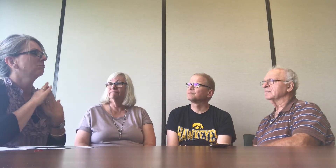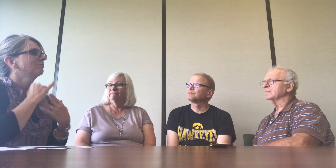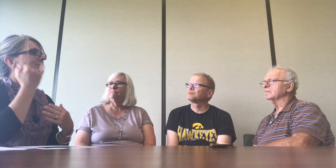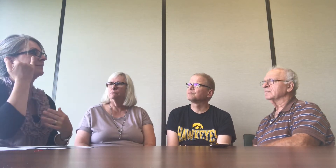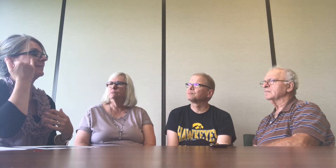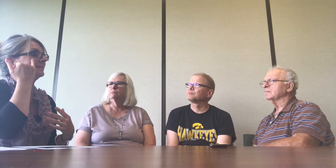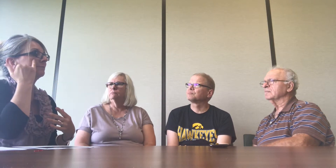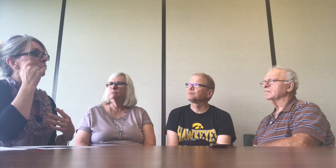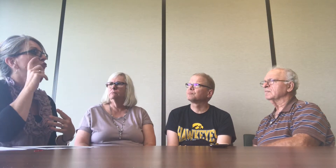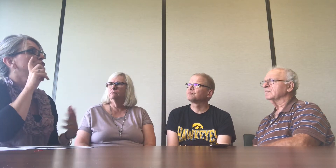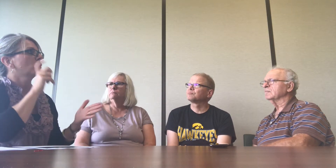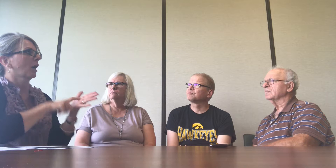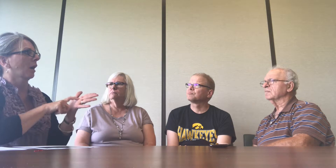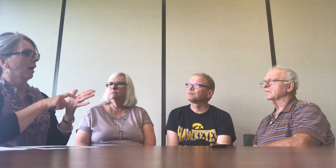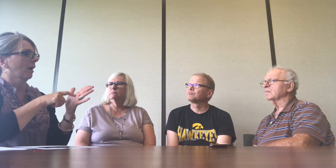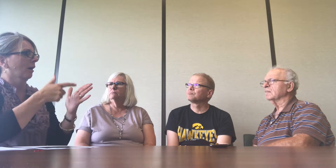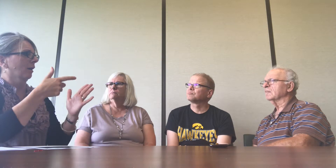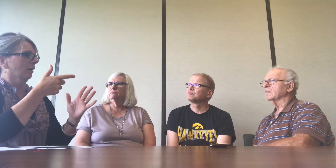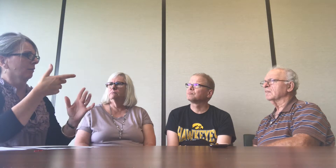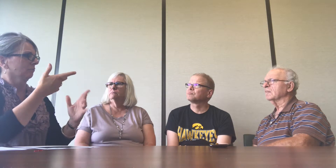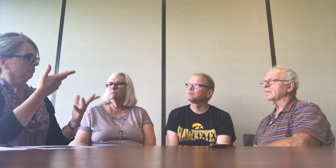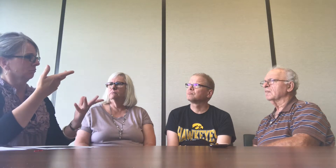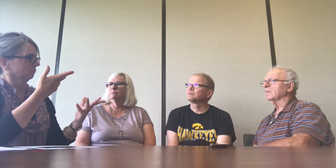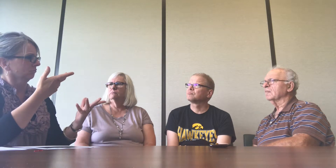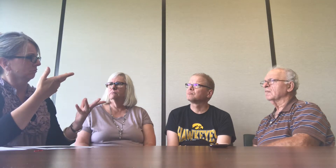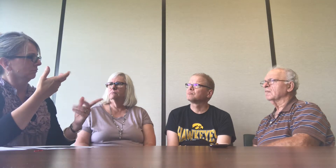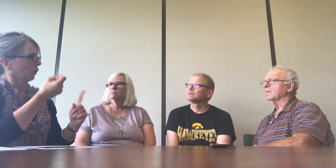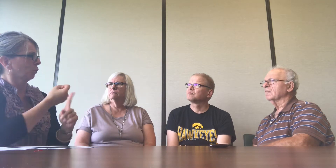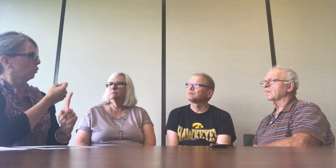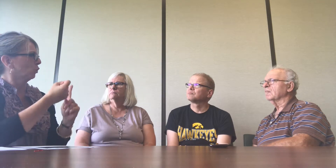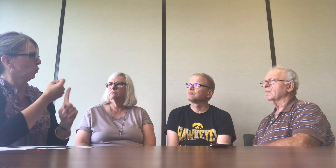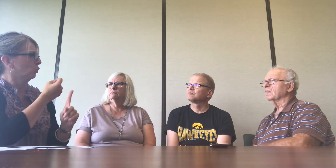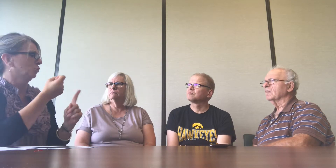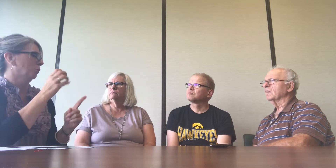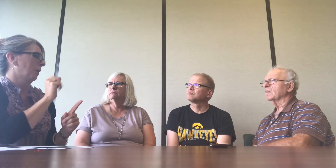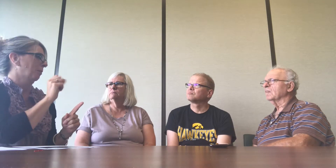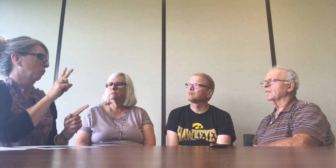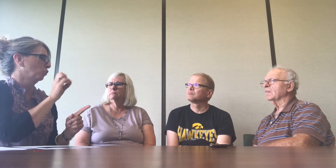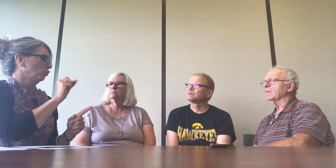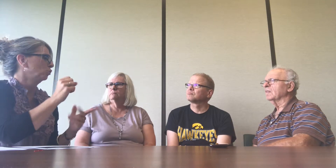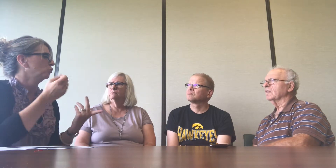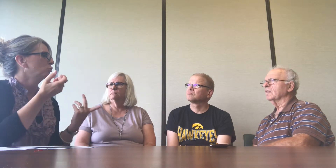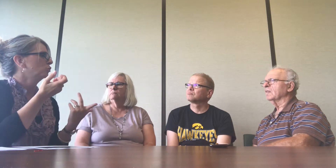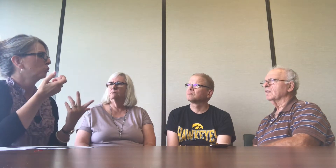Jennifer, so as community members, if we see abuse,